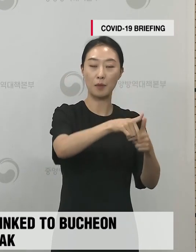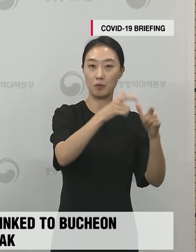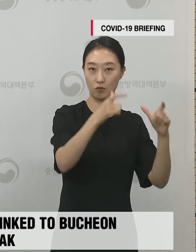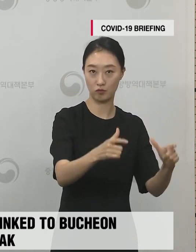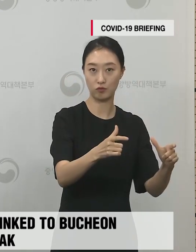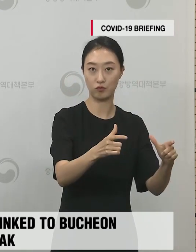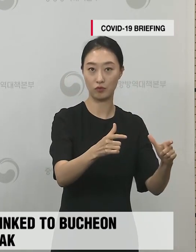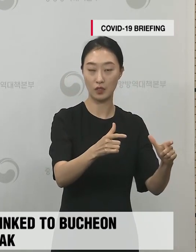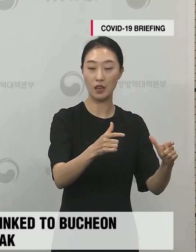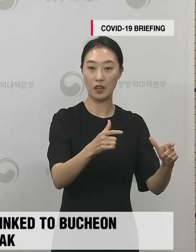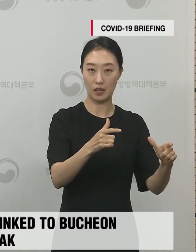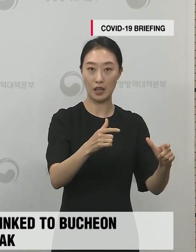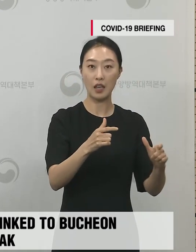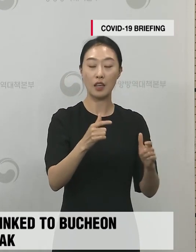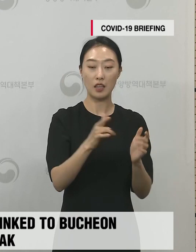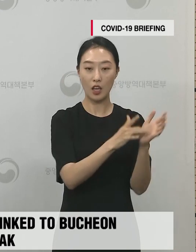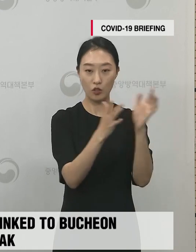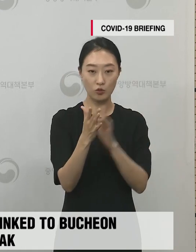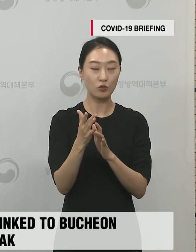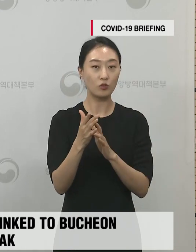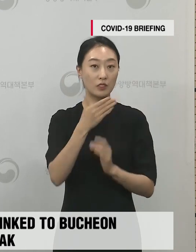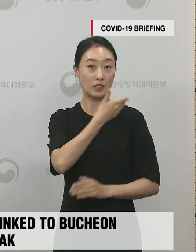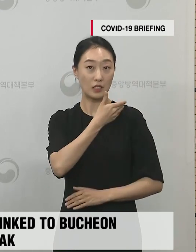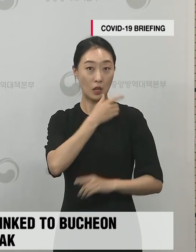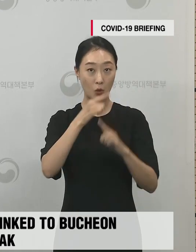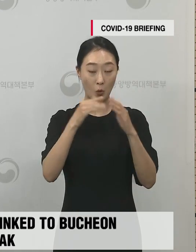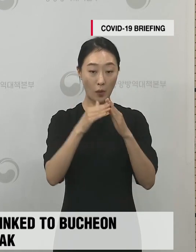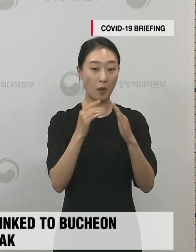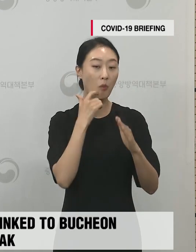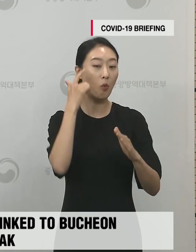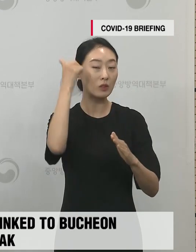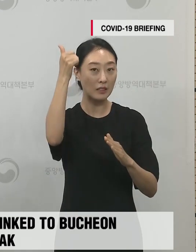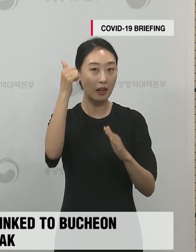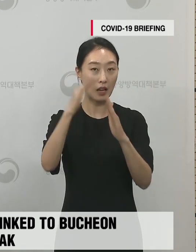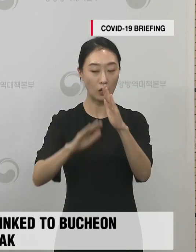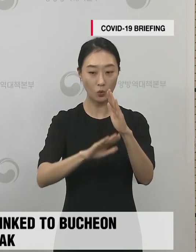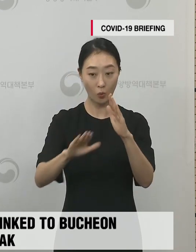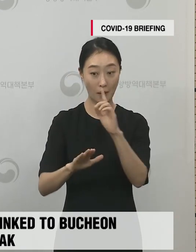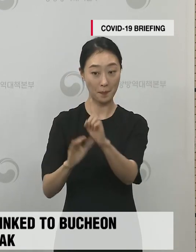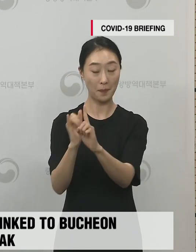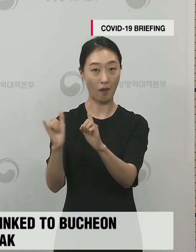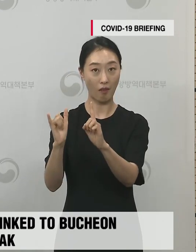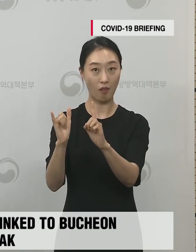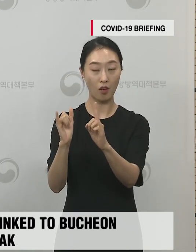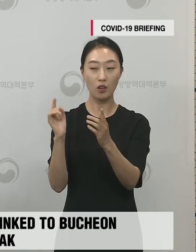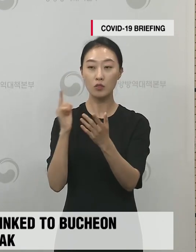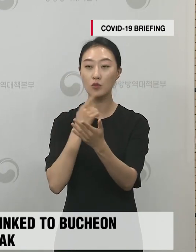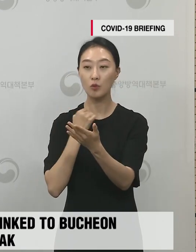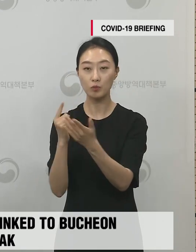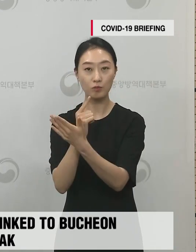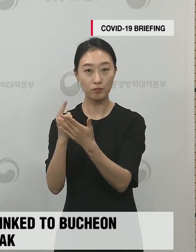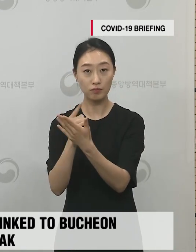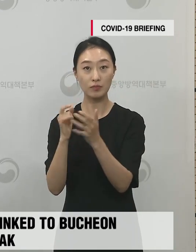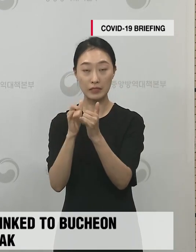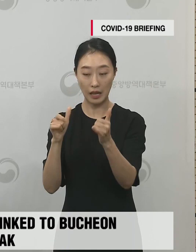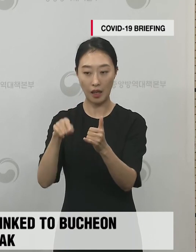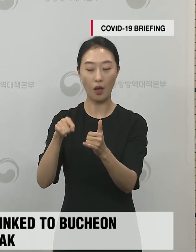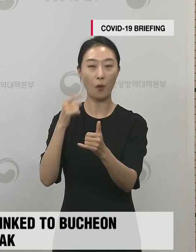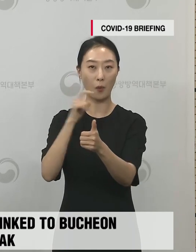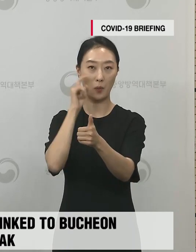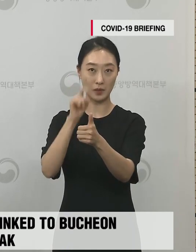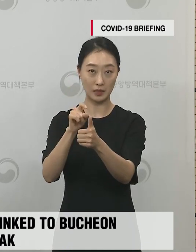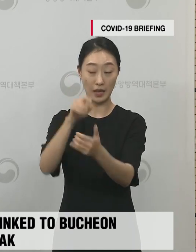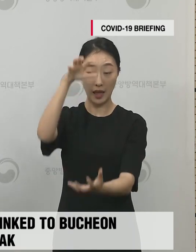Korea at the Gangnam-gu church. There was 1 more person confirmed, and this